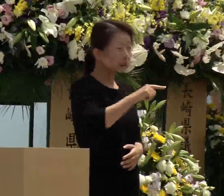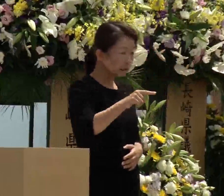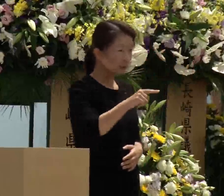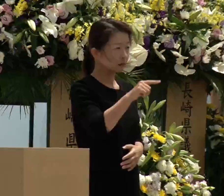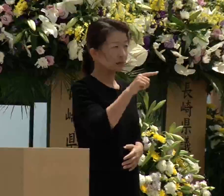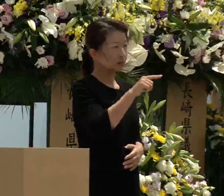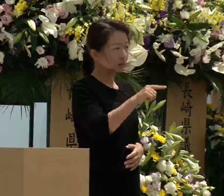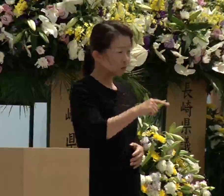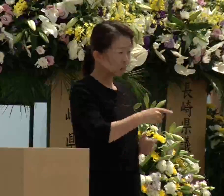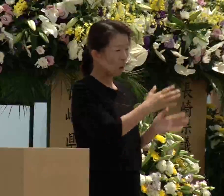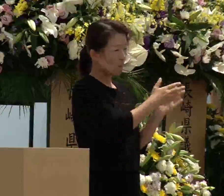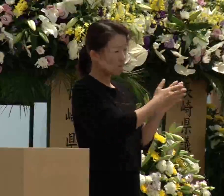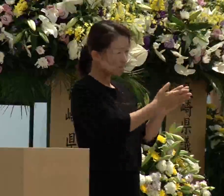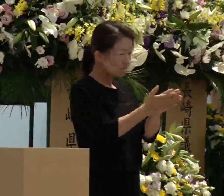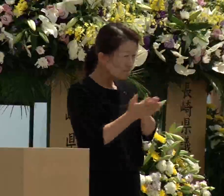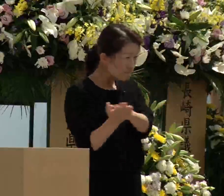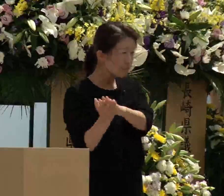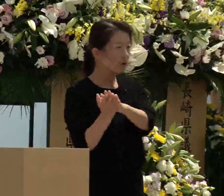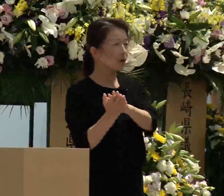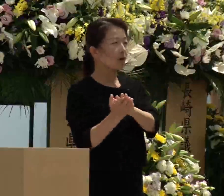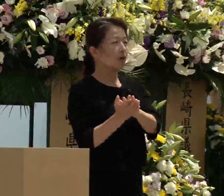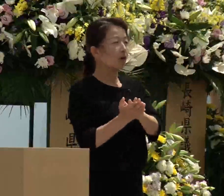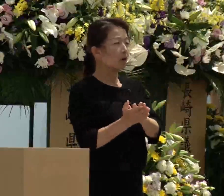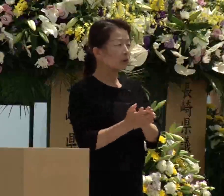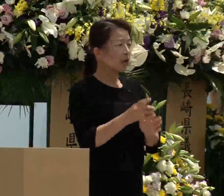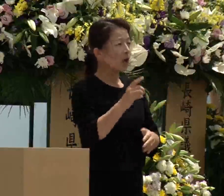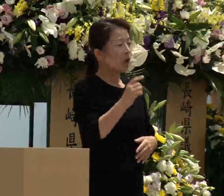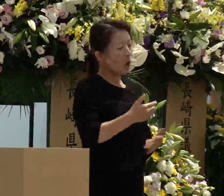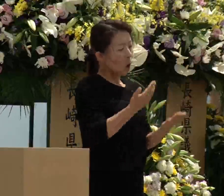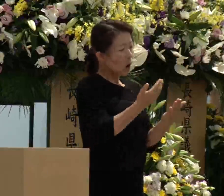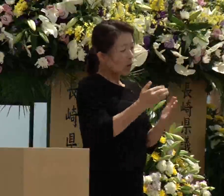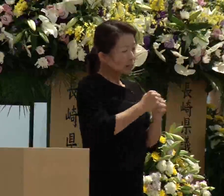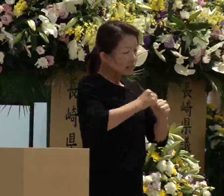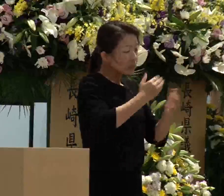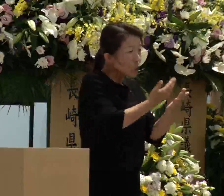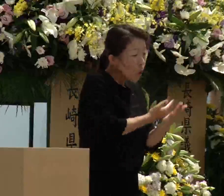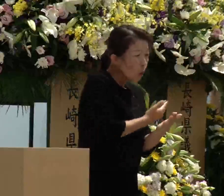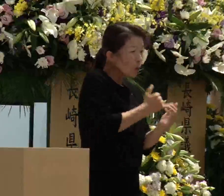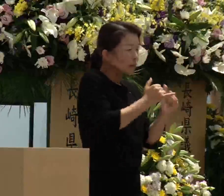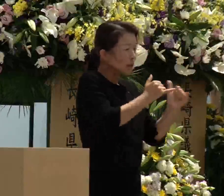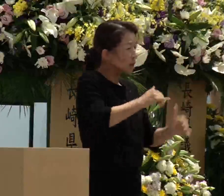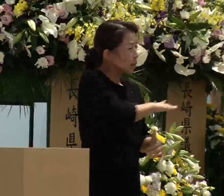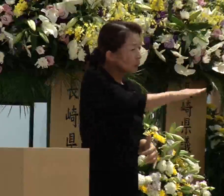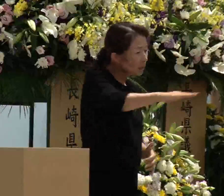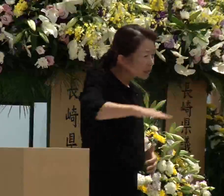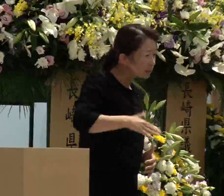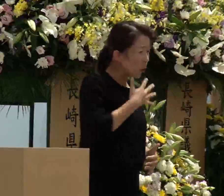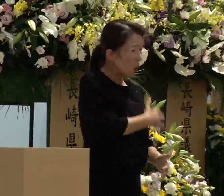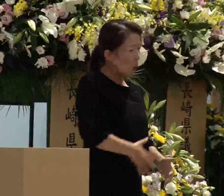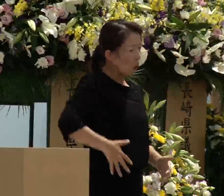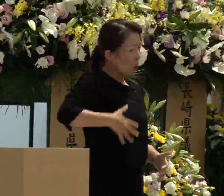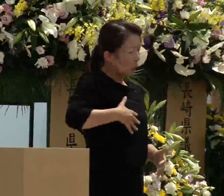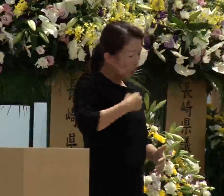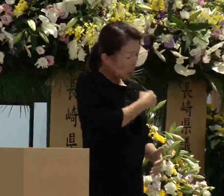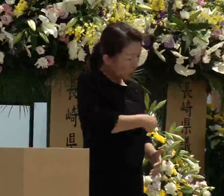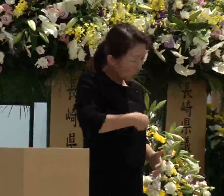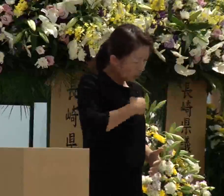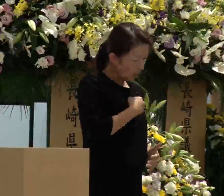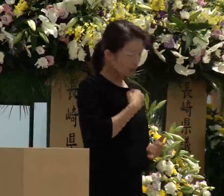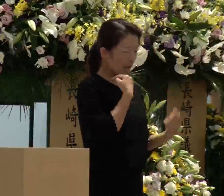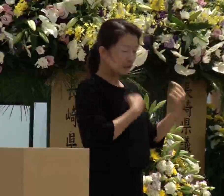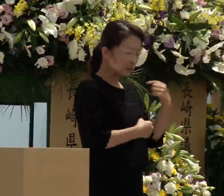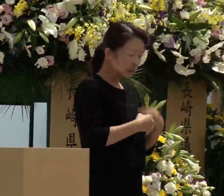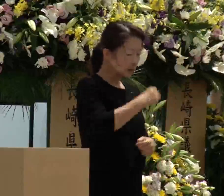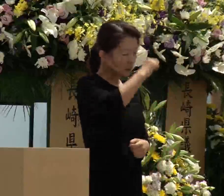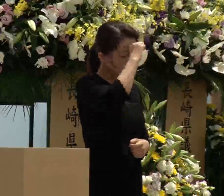So 74,000 people lost their precious lives, and those who managed to survive sustained incurable scars